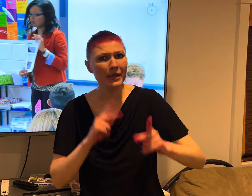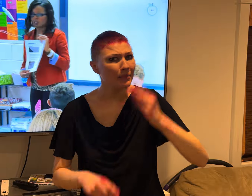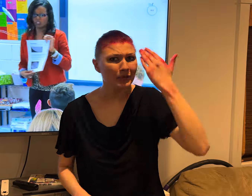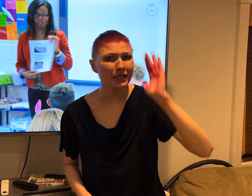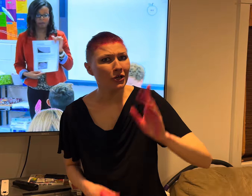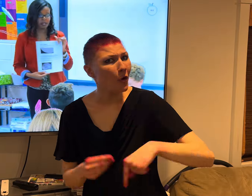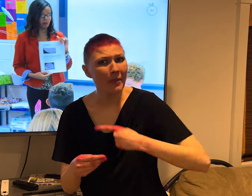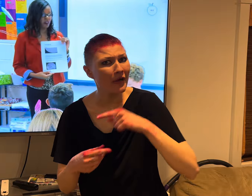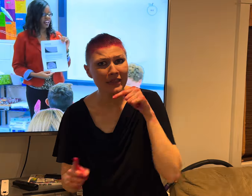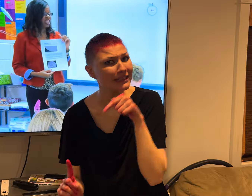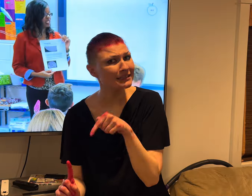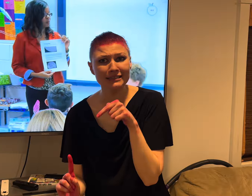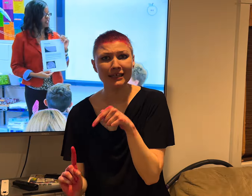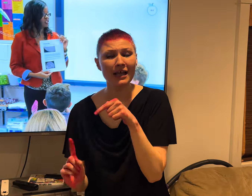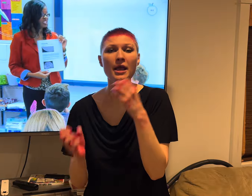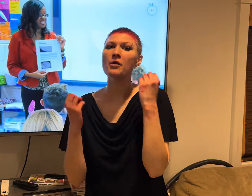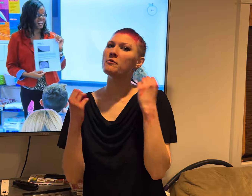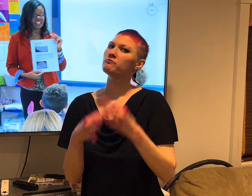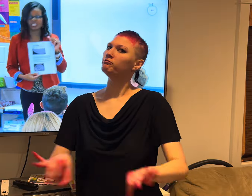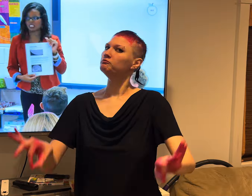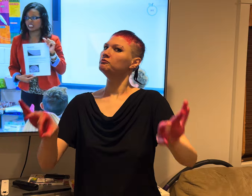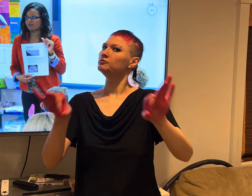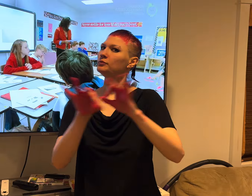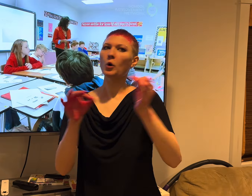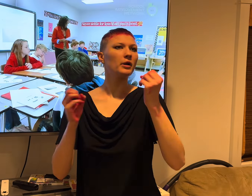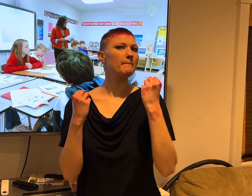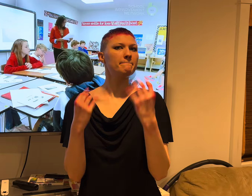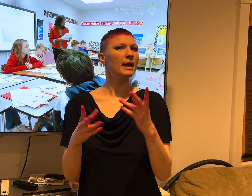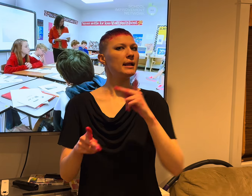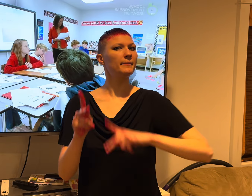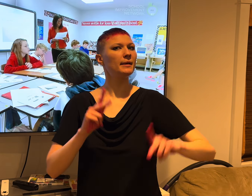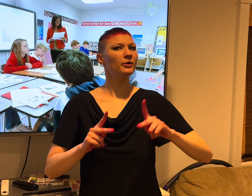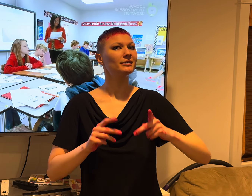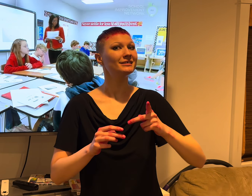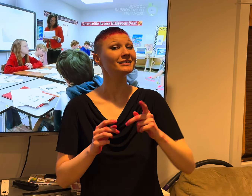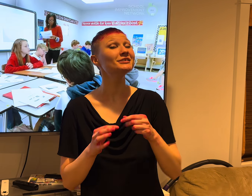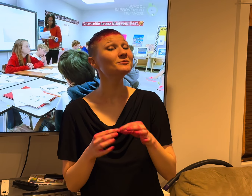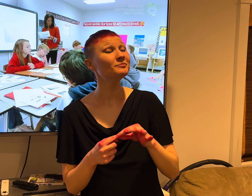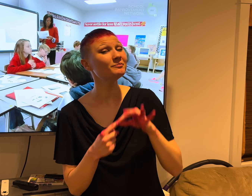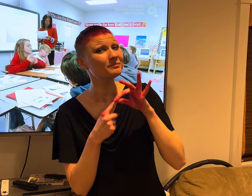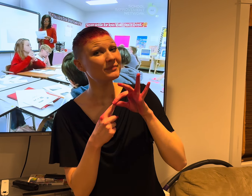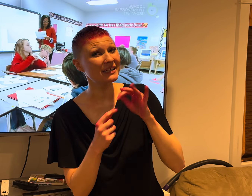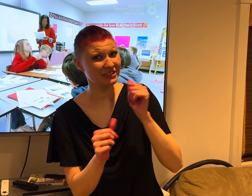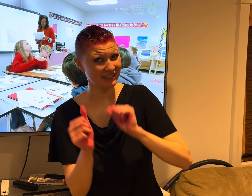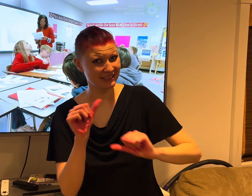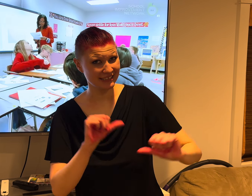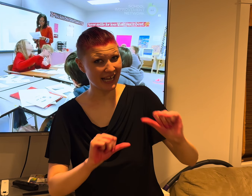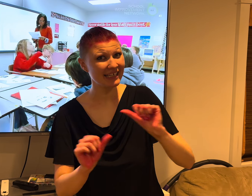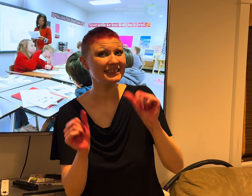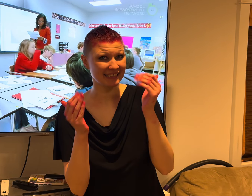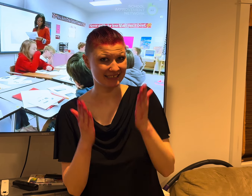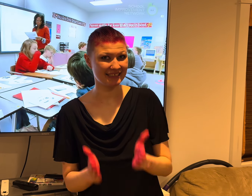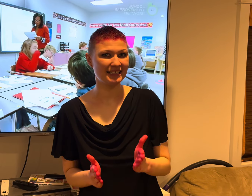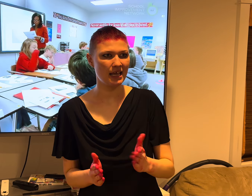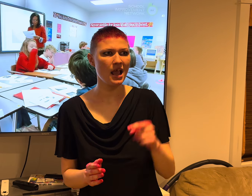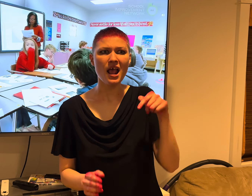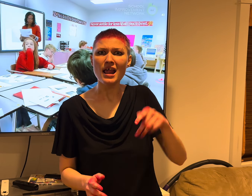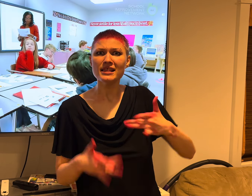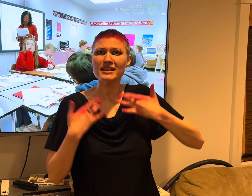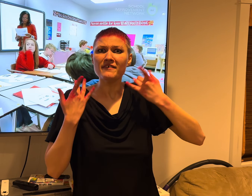to some people, and especially scientists. The event is so unique that museums and schools around the